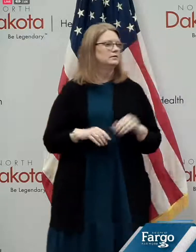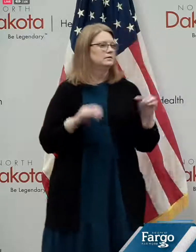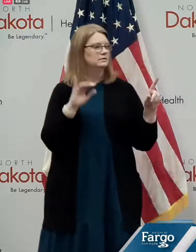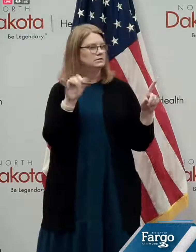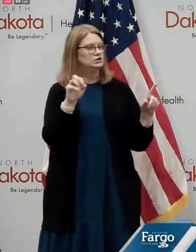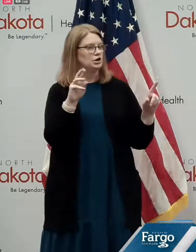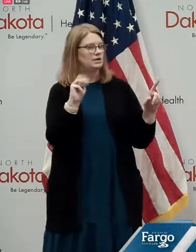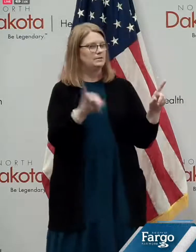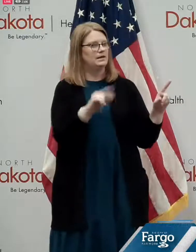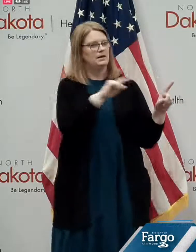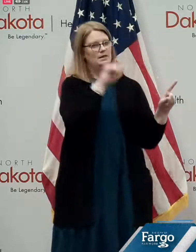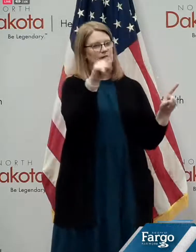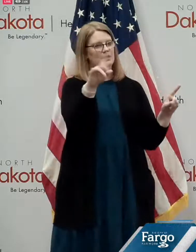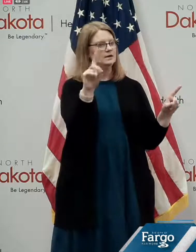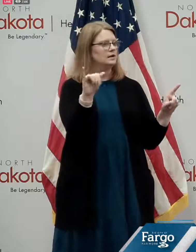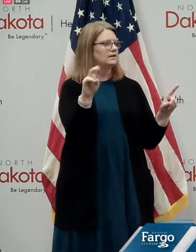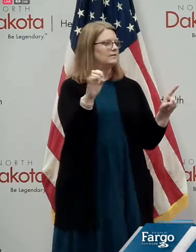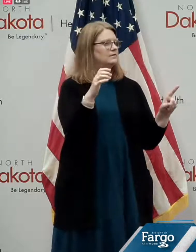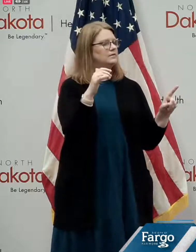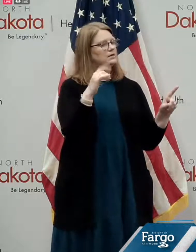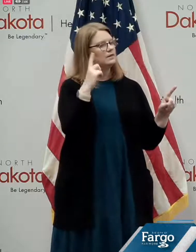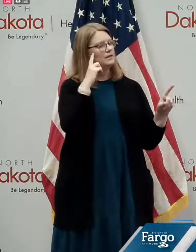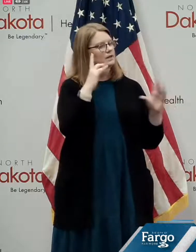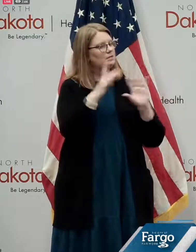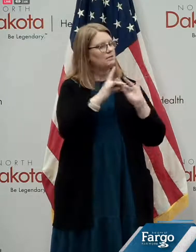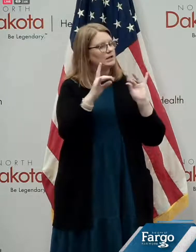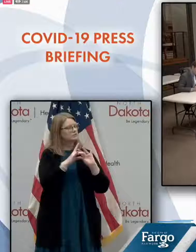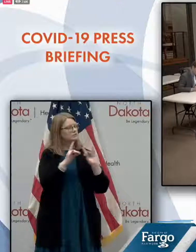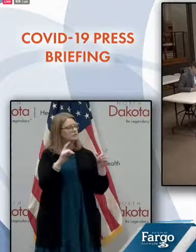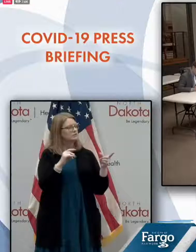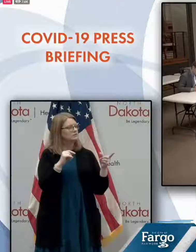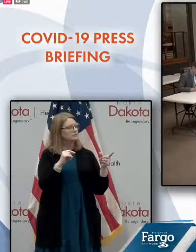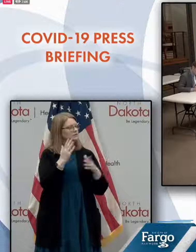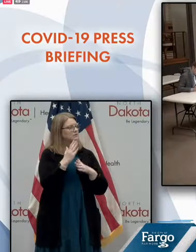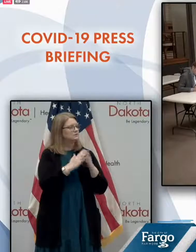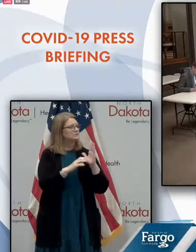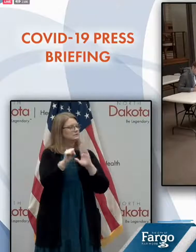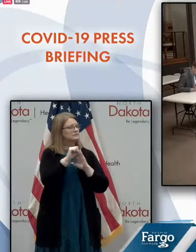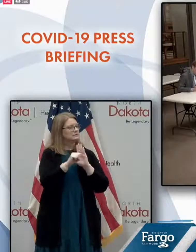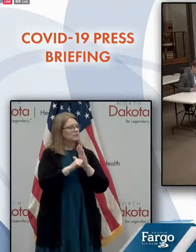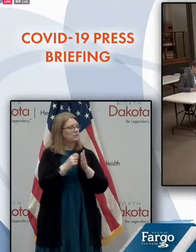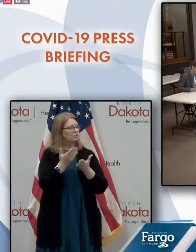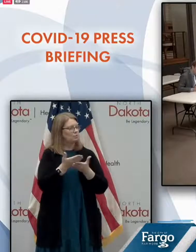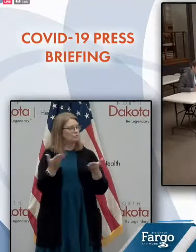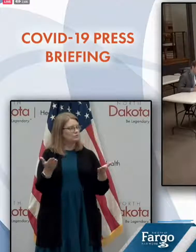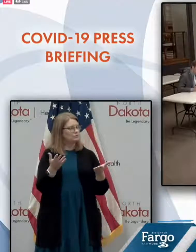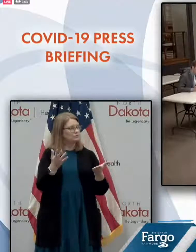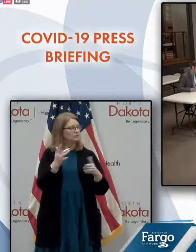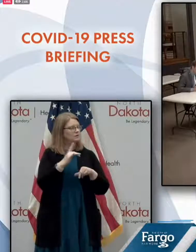Jeremy, and then Dave. I think you mentioned that there will be some state resources available for the